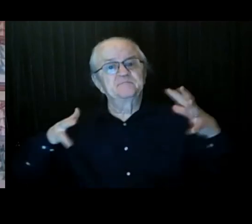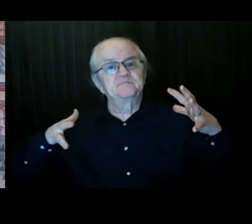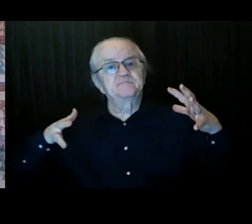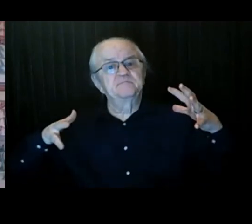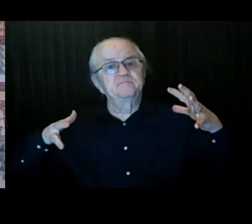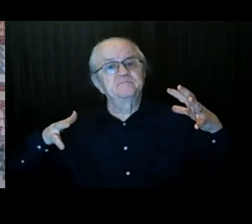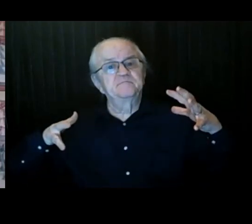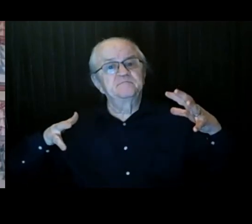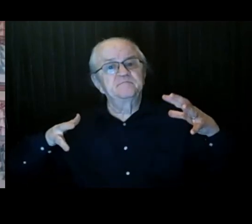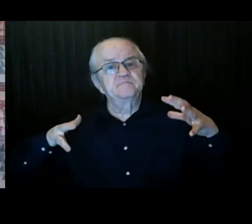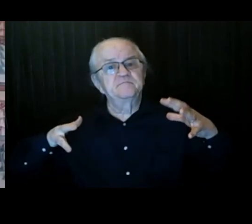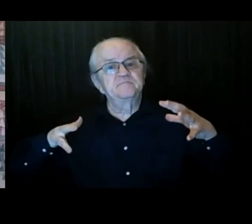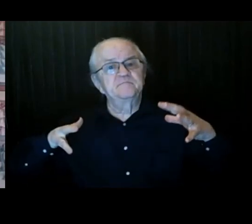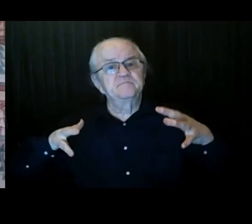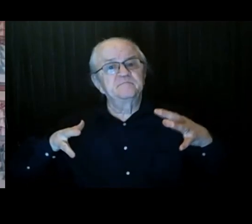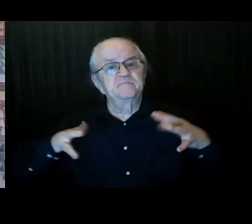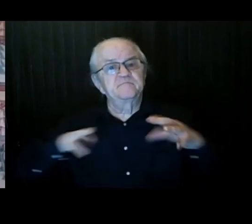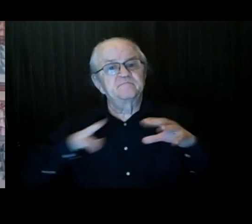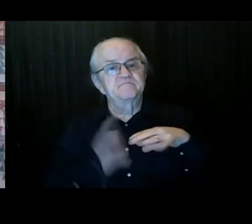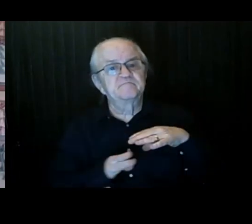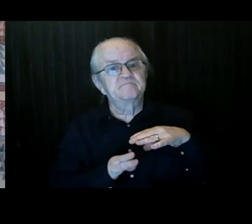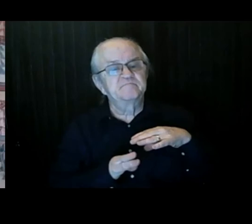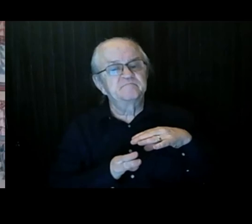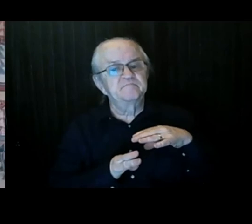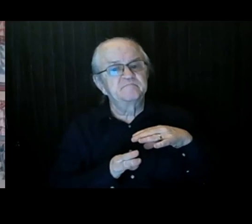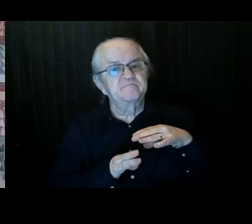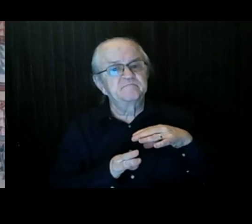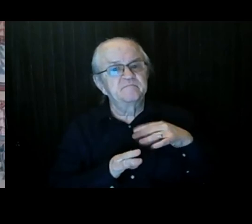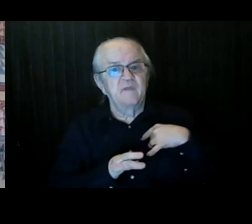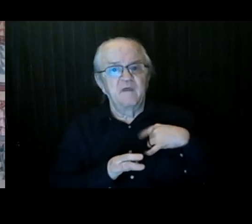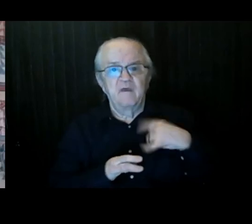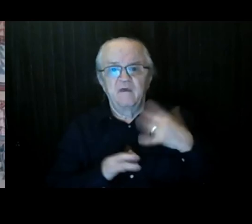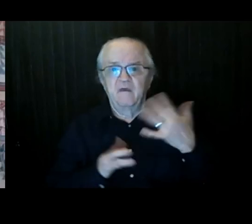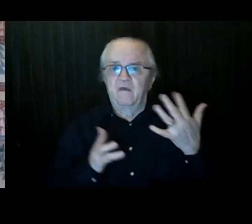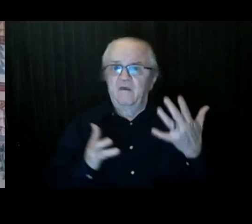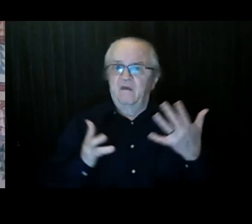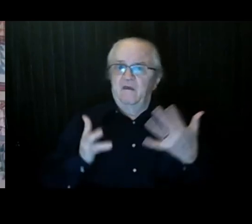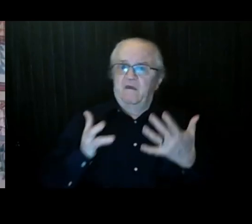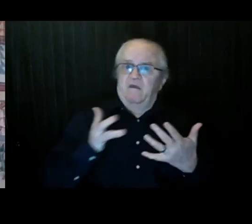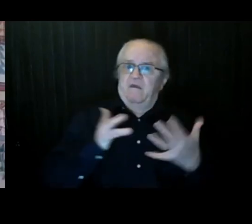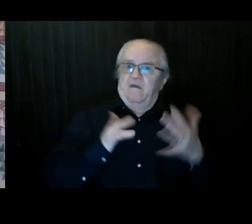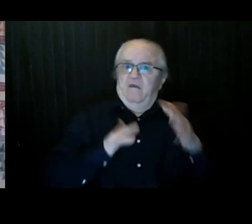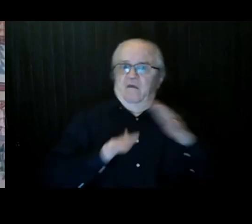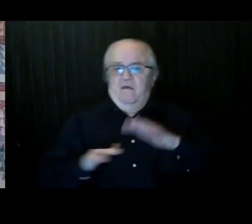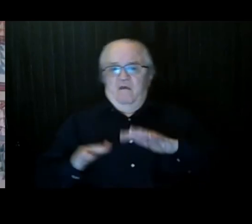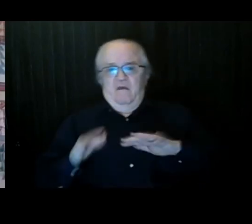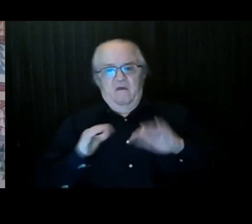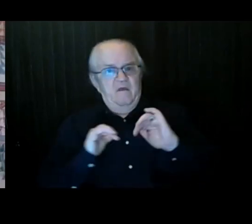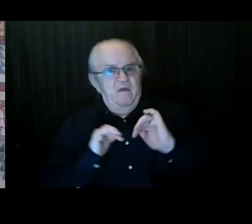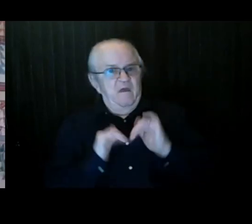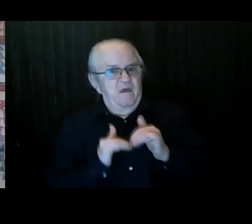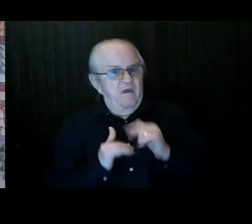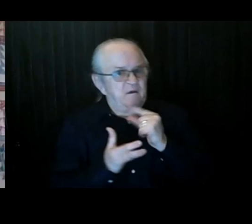And I looked for how I was going to pay for college and how I was going to finish out what I started. What was I going to do to get out and get my